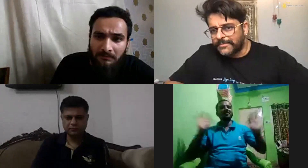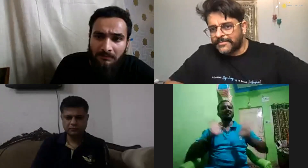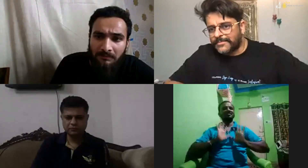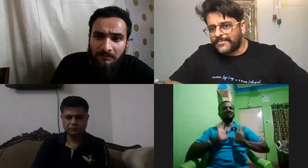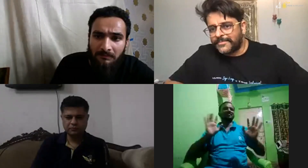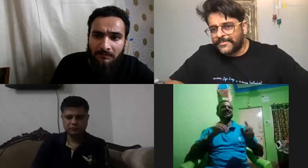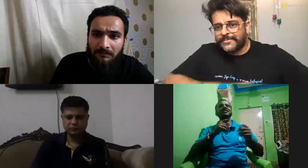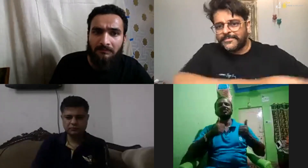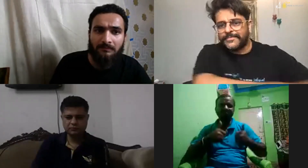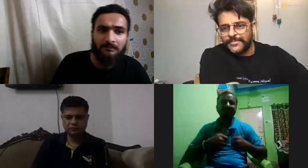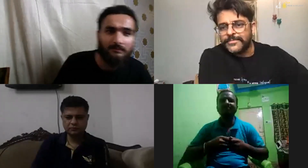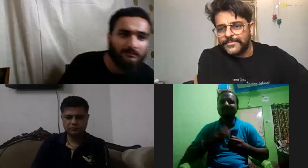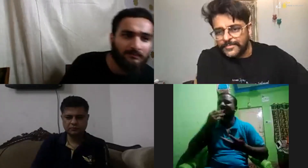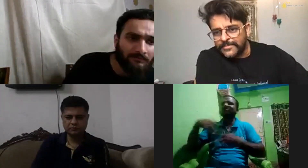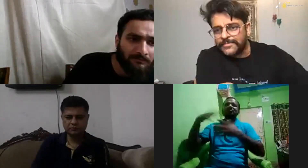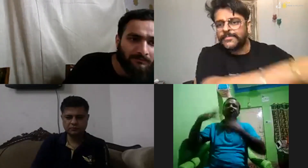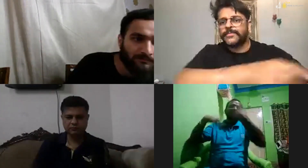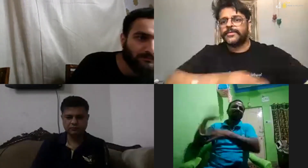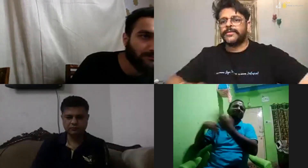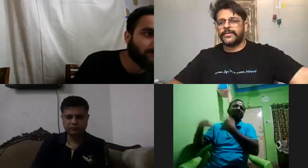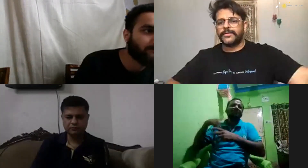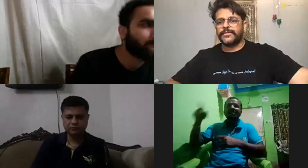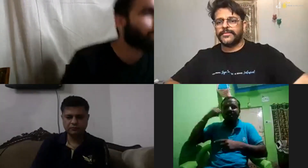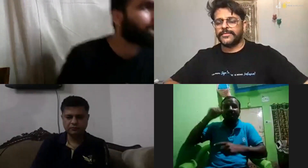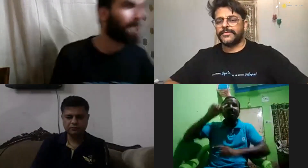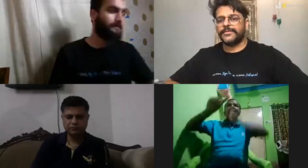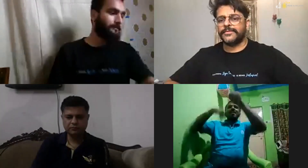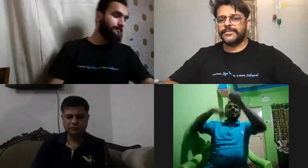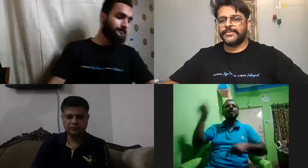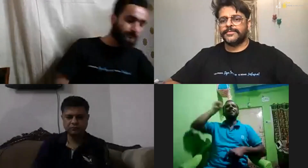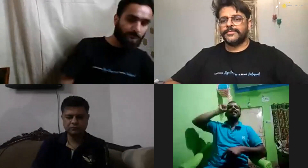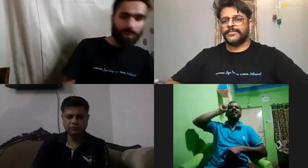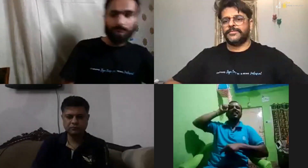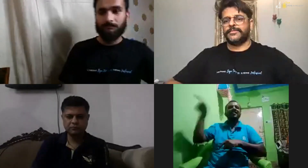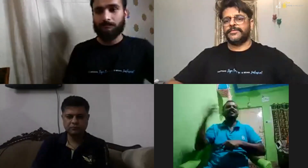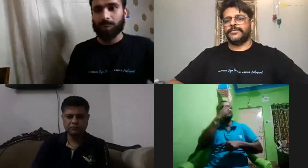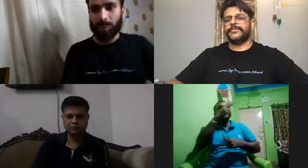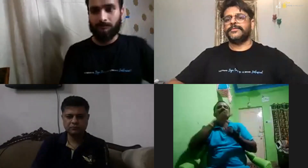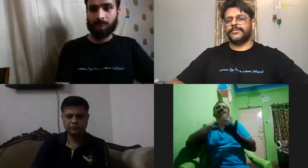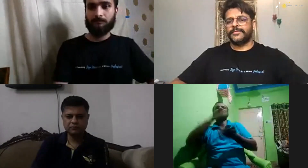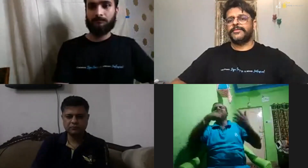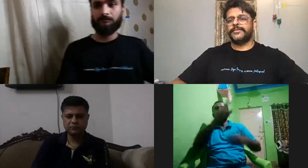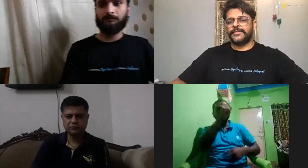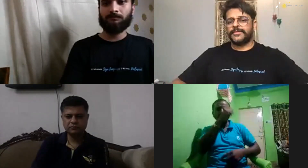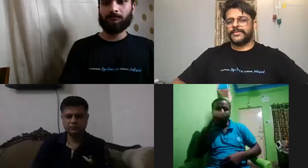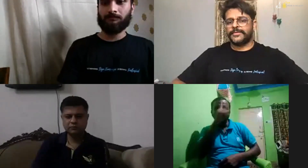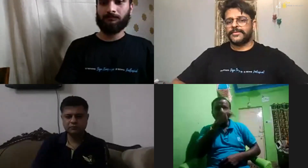basic talking. We were writing and communicating, so it was fine. I mean, it was, in fact,